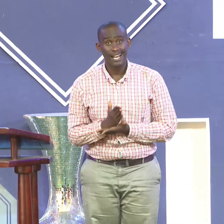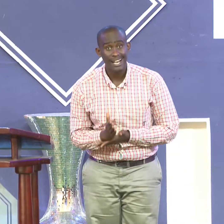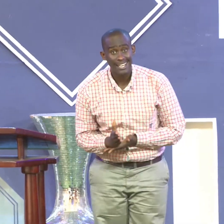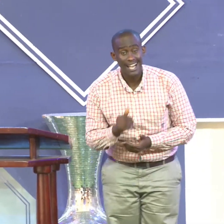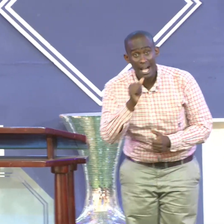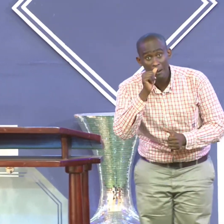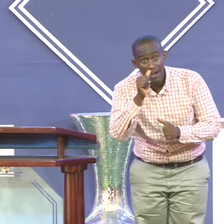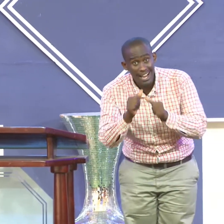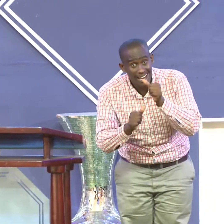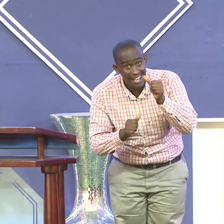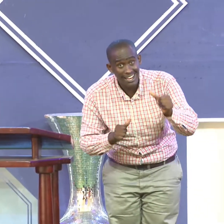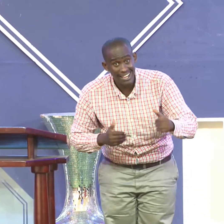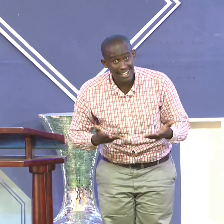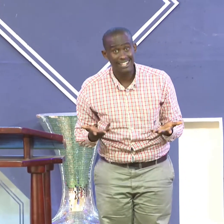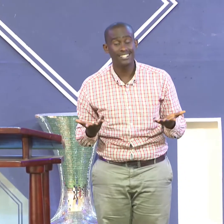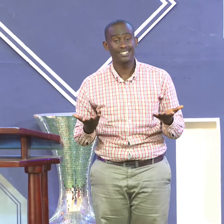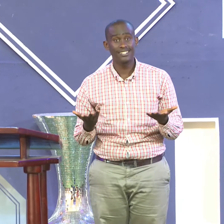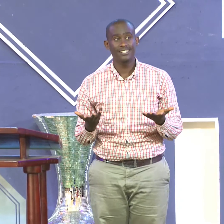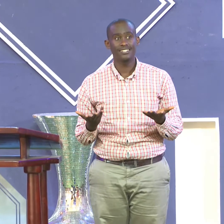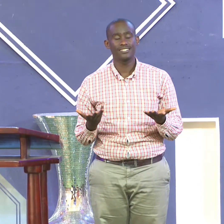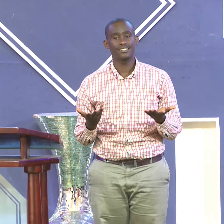amalala. Pride.